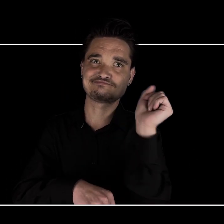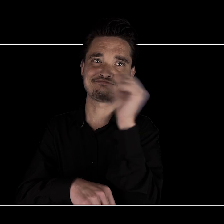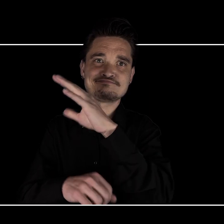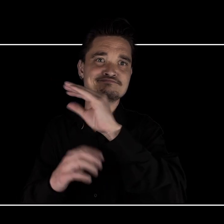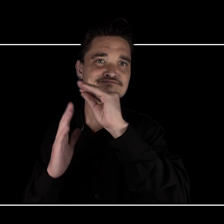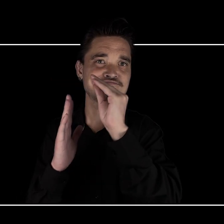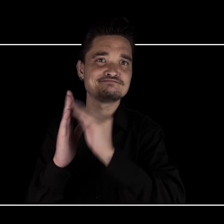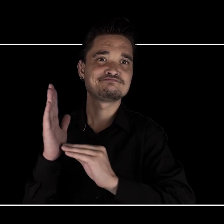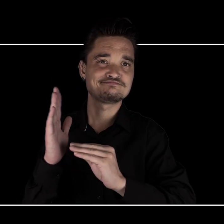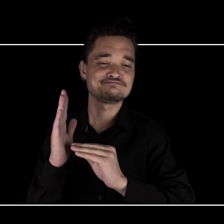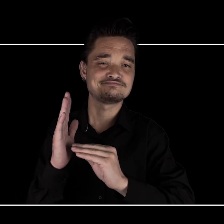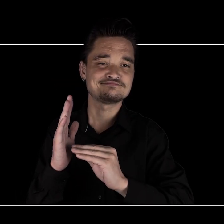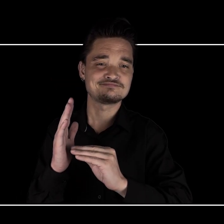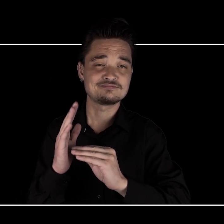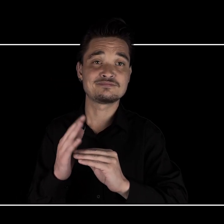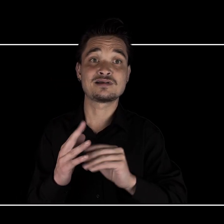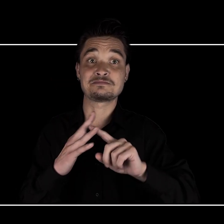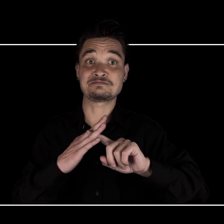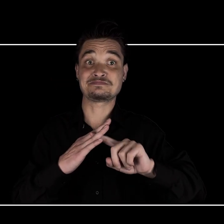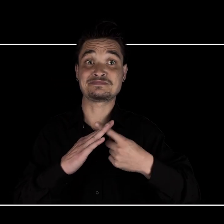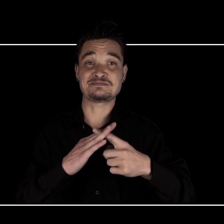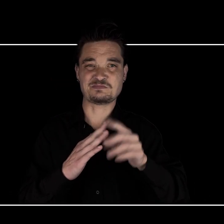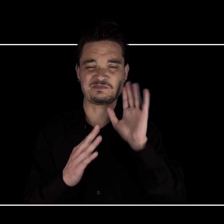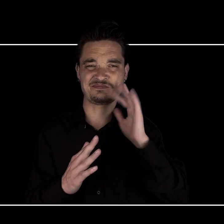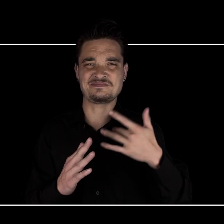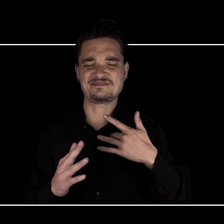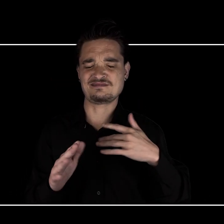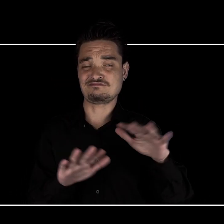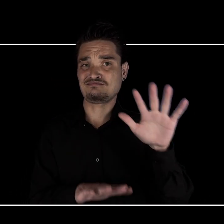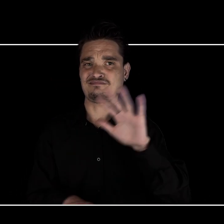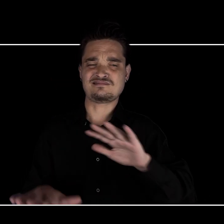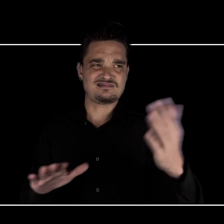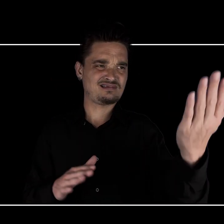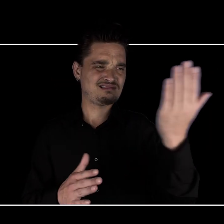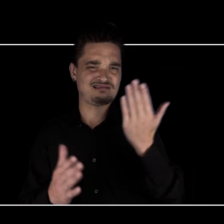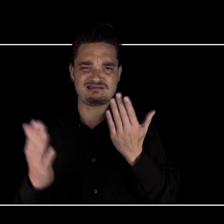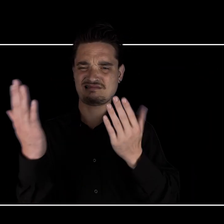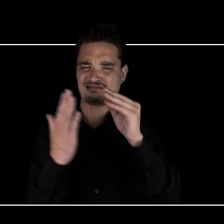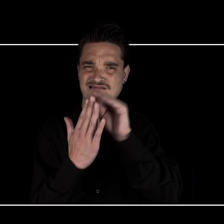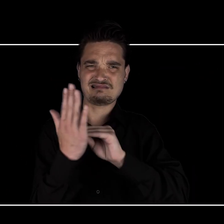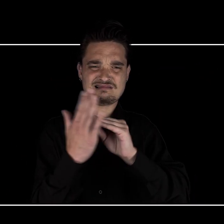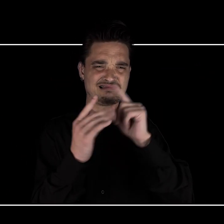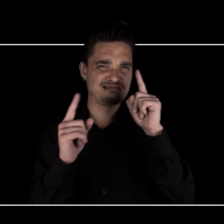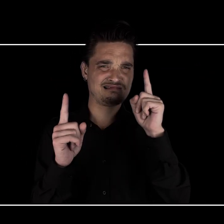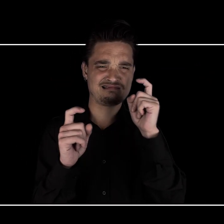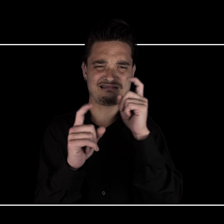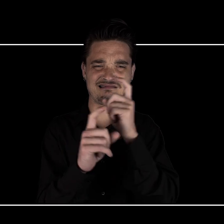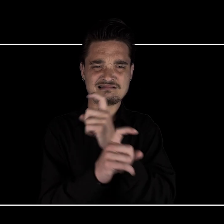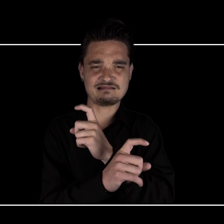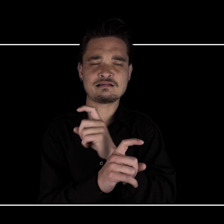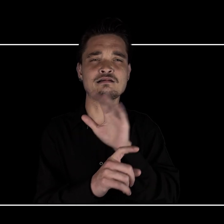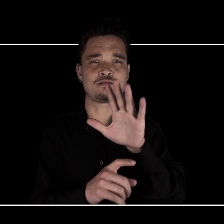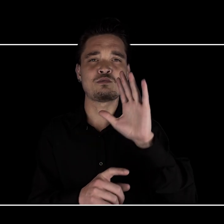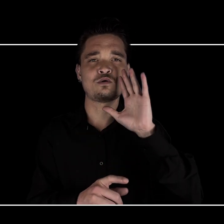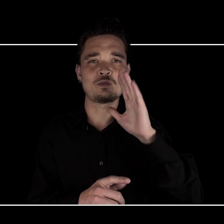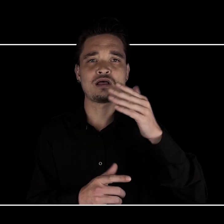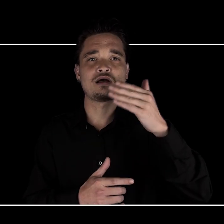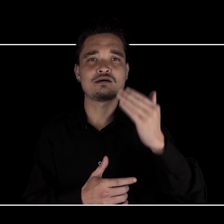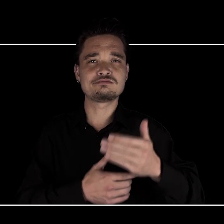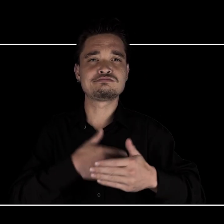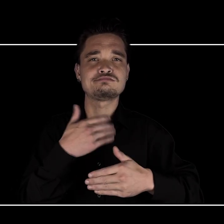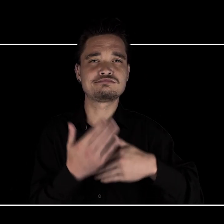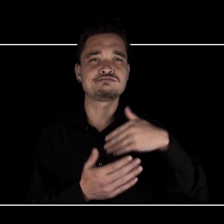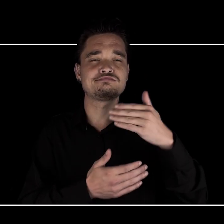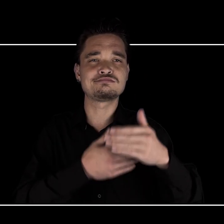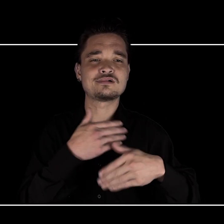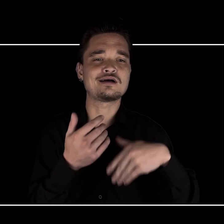time. At the beginning, filing your claim may seem difficult, but it will get easier and quicker